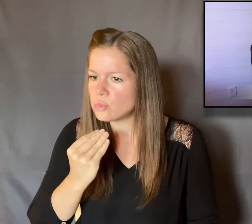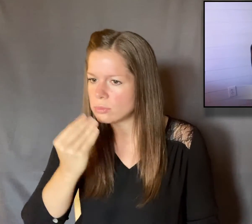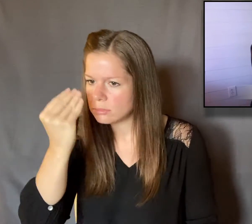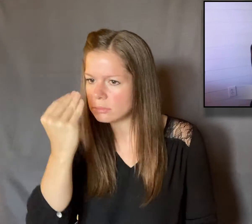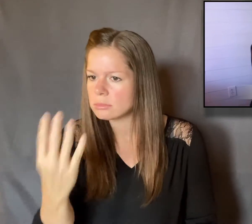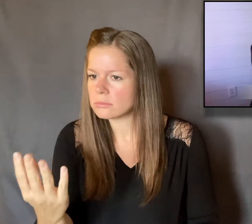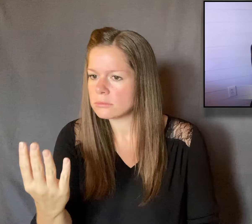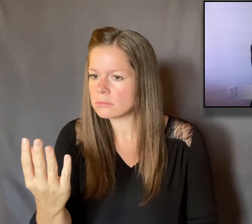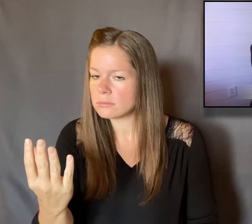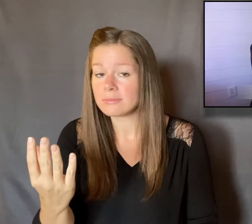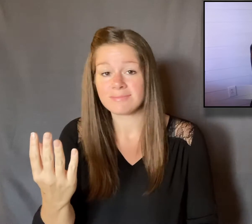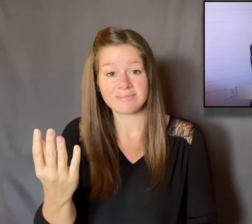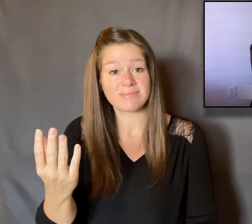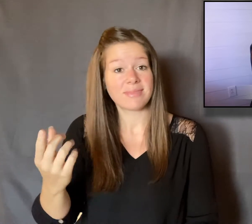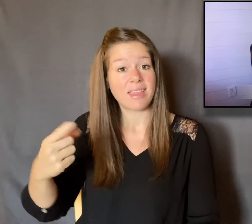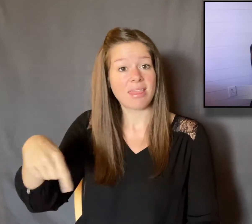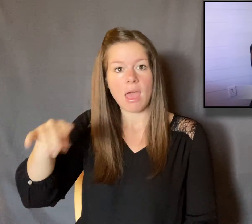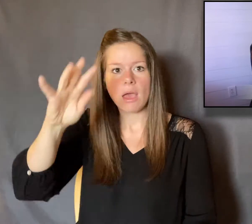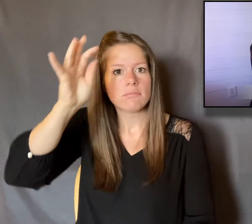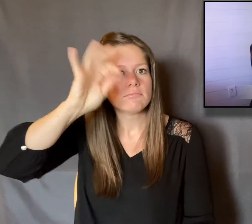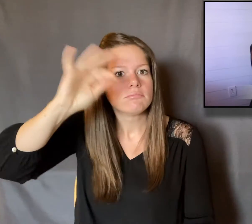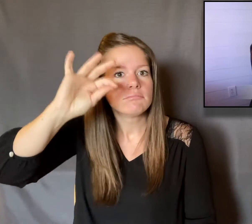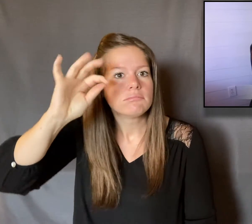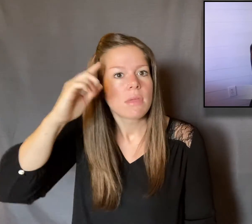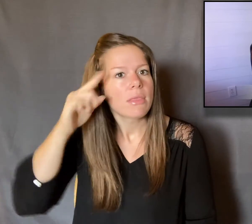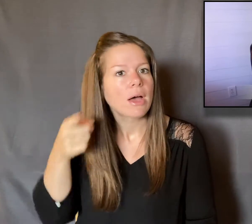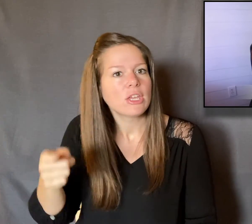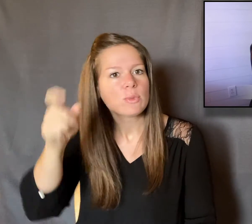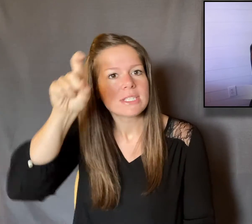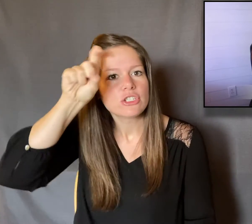Now, they didn't know he was a Jew. They thought he was an Egyptian.